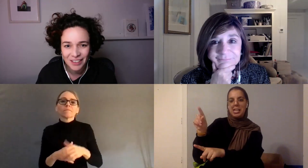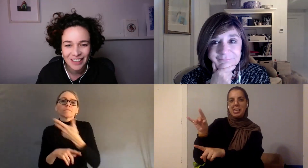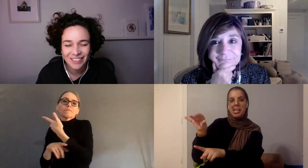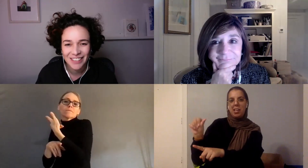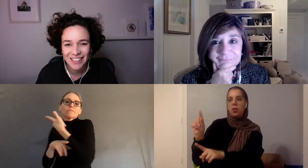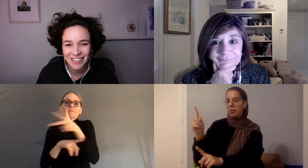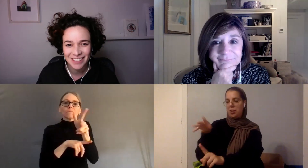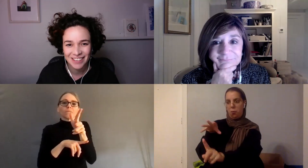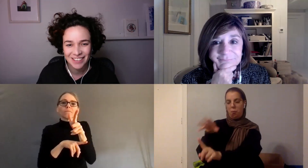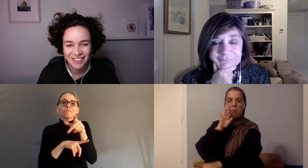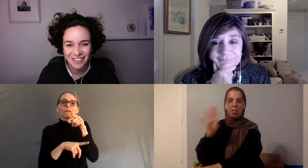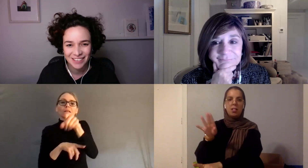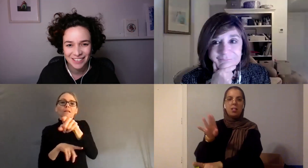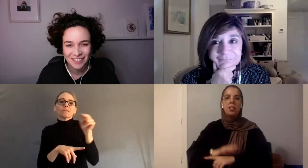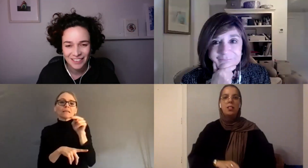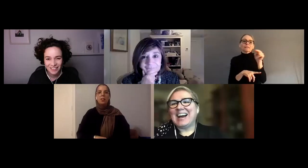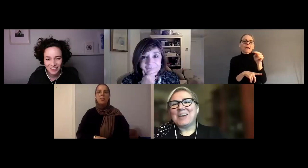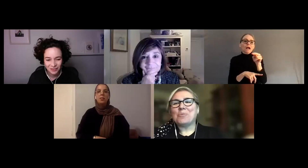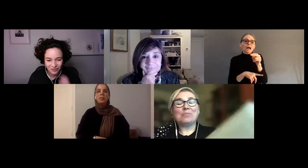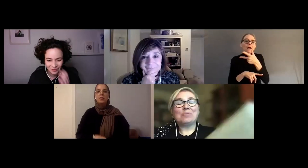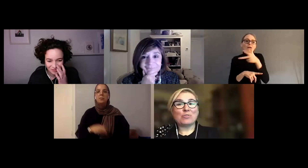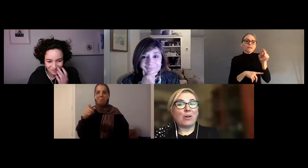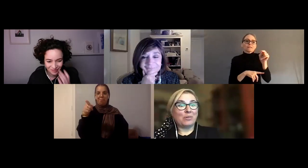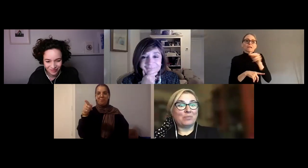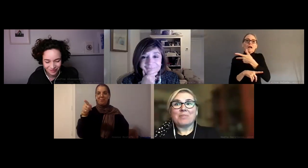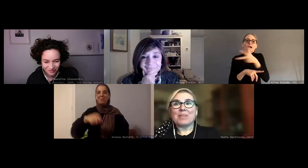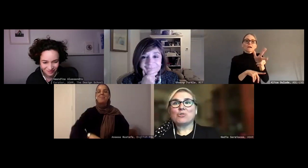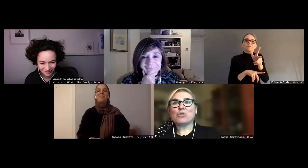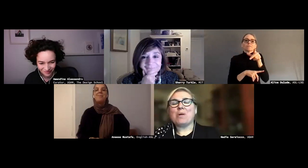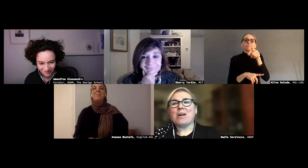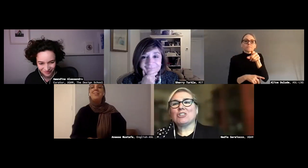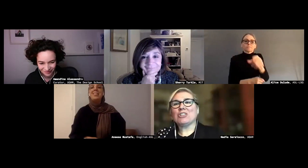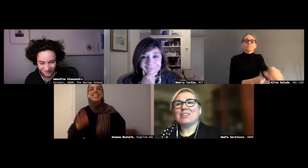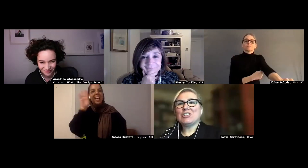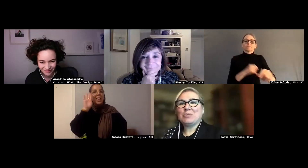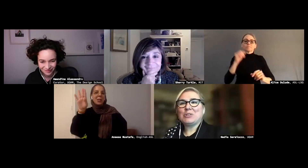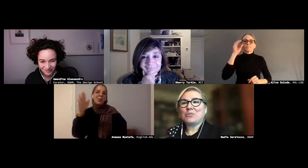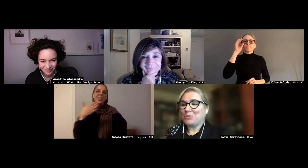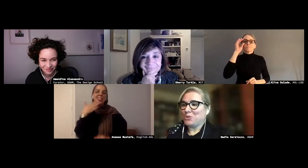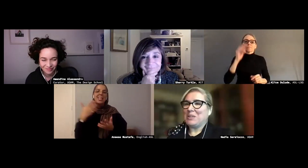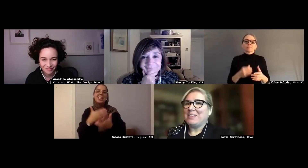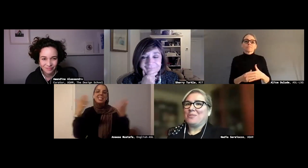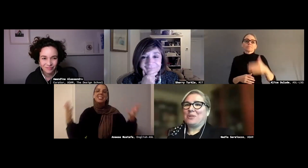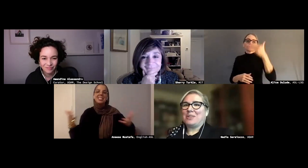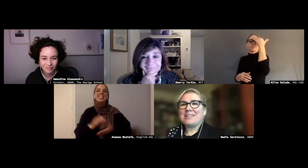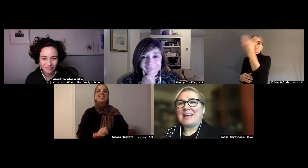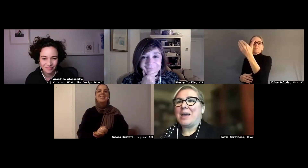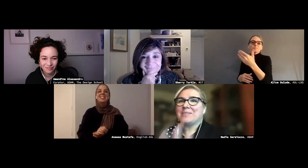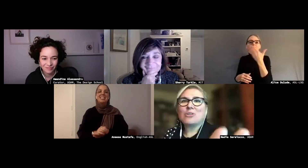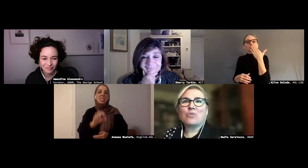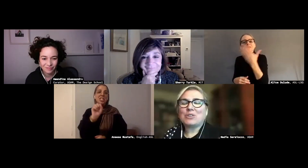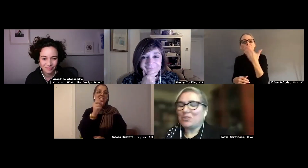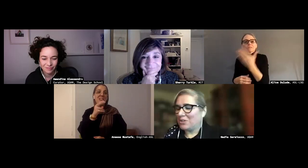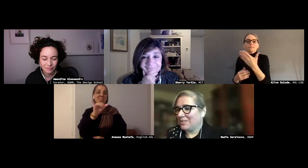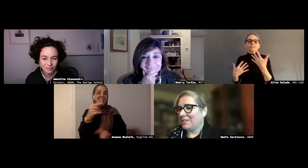Sorry, yes. Hi, well, first of all, thank you so much, Sherry Turkle, to be here with us. And